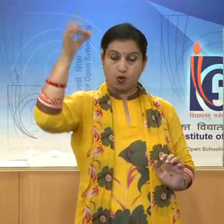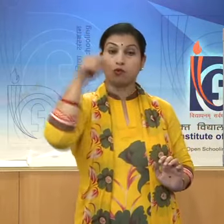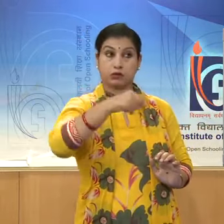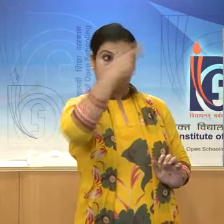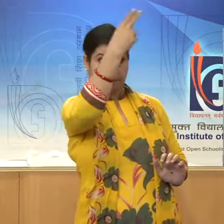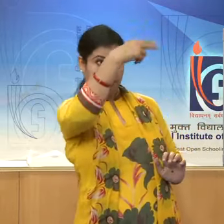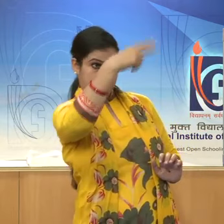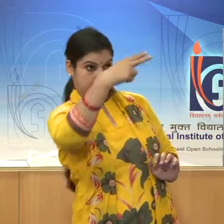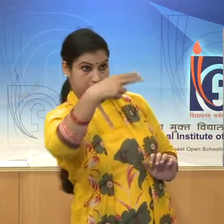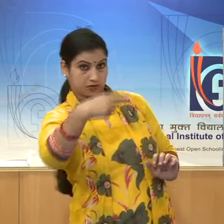the painting.